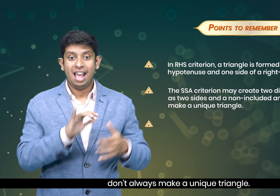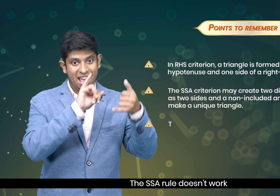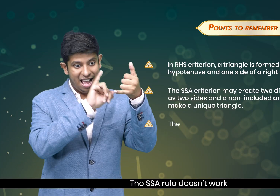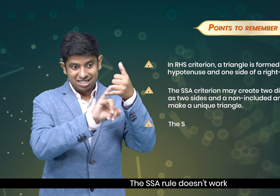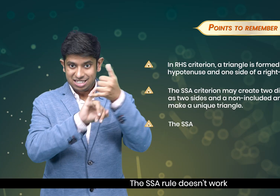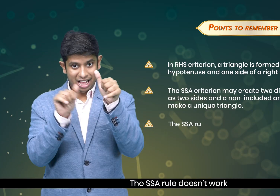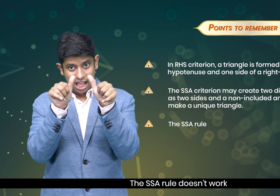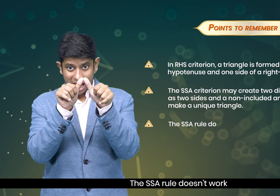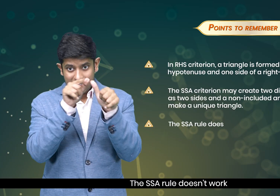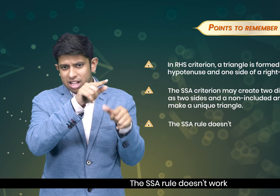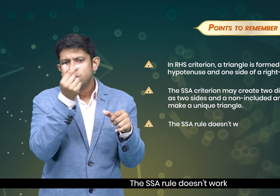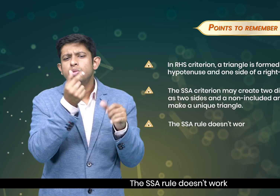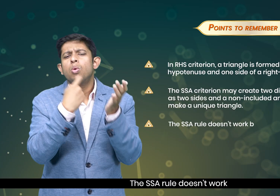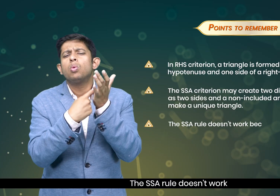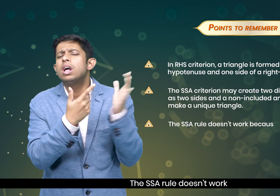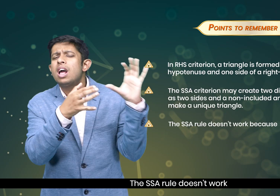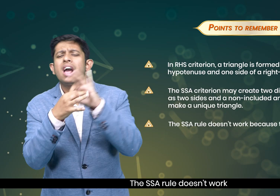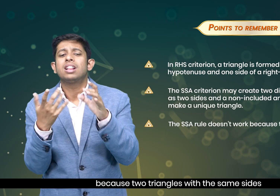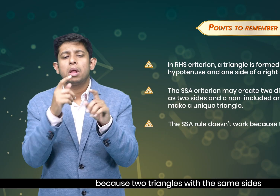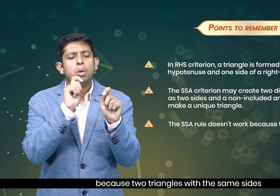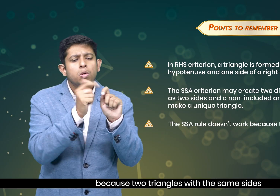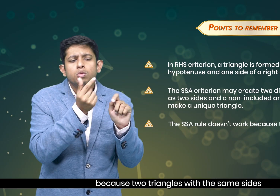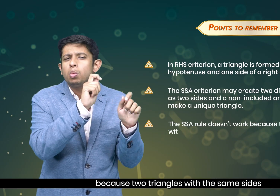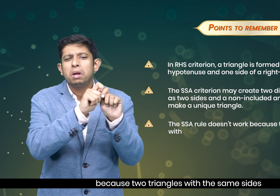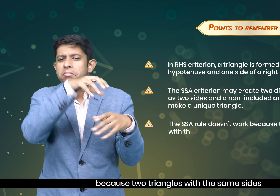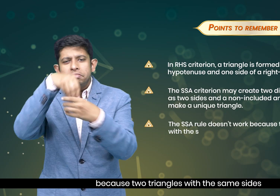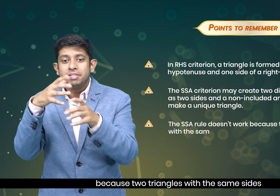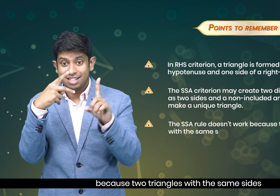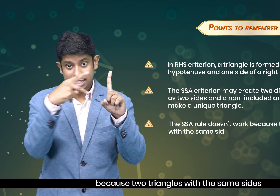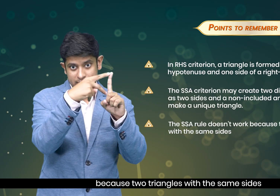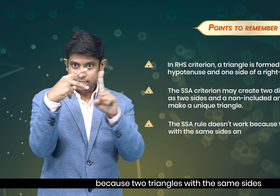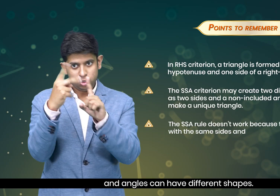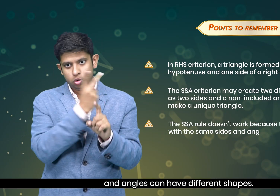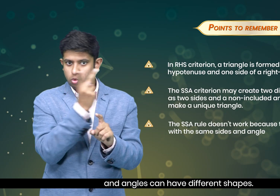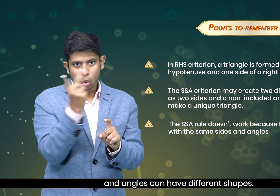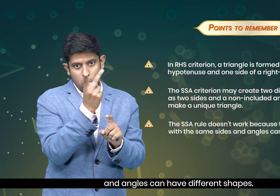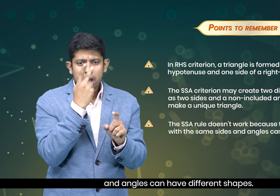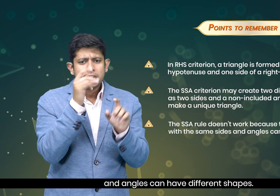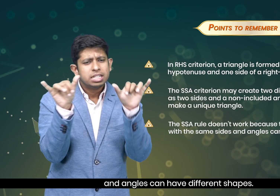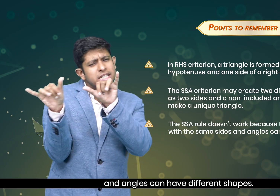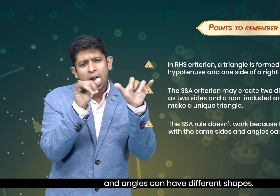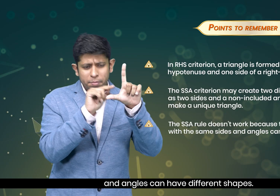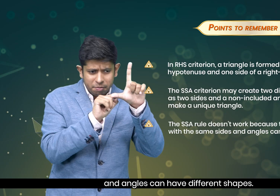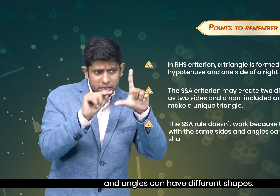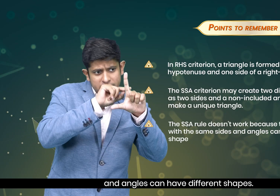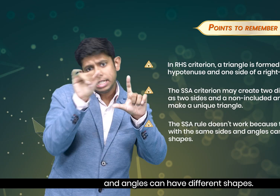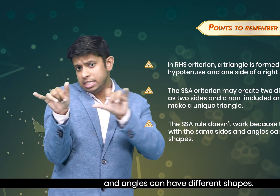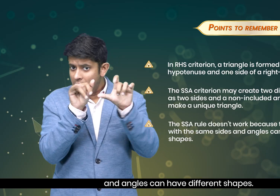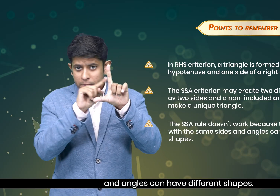The side-side angle rule doesn't work because two triangles with the same sides and angles can have different shapes.